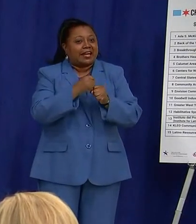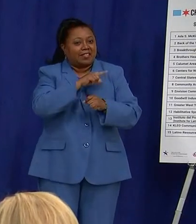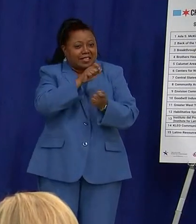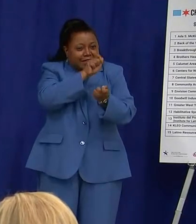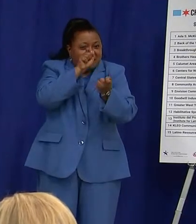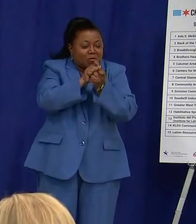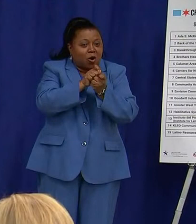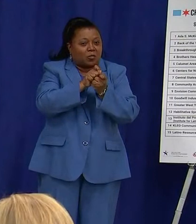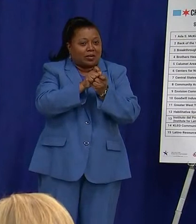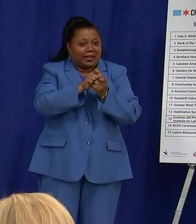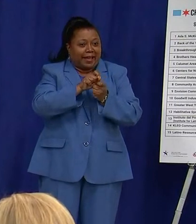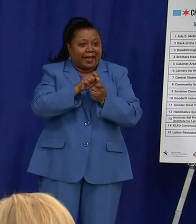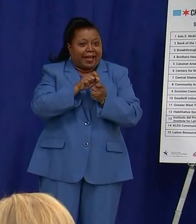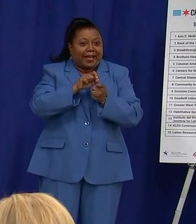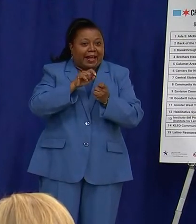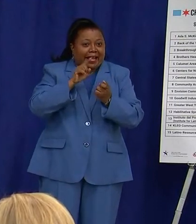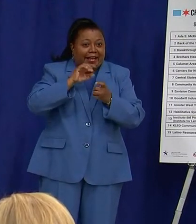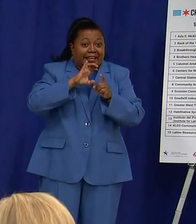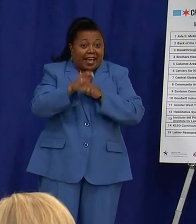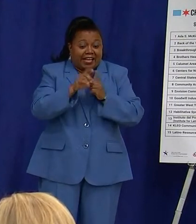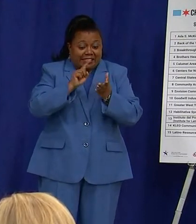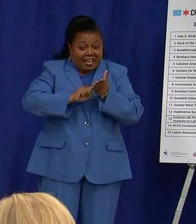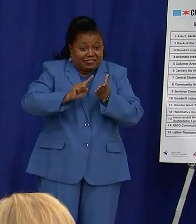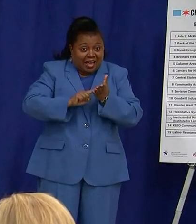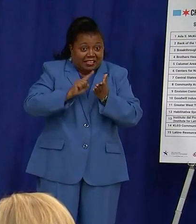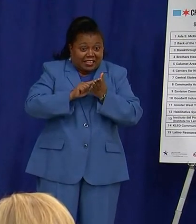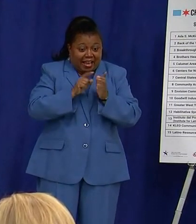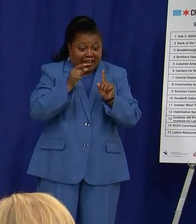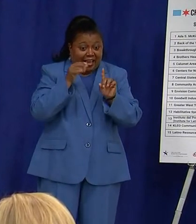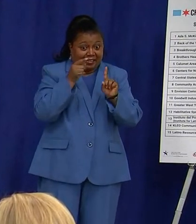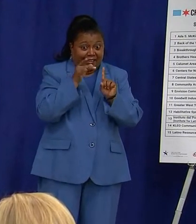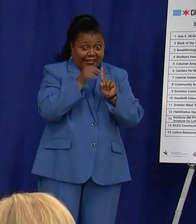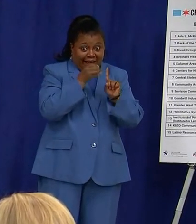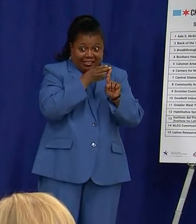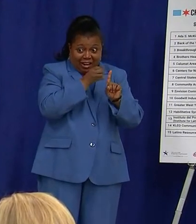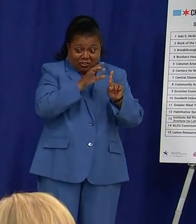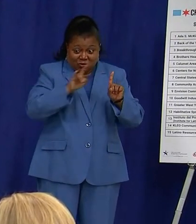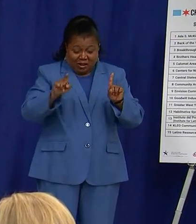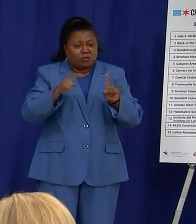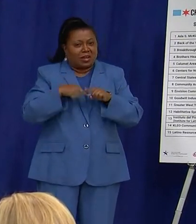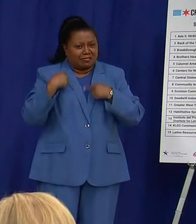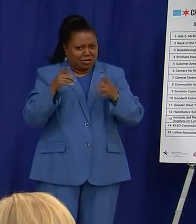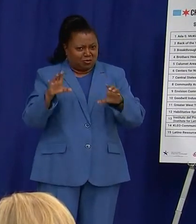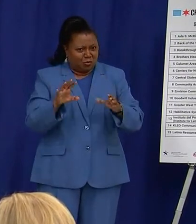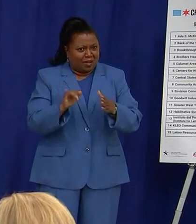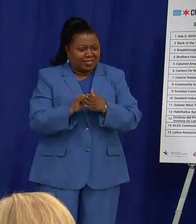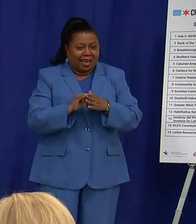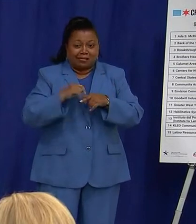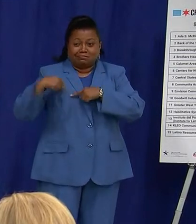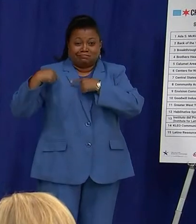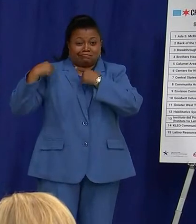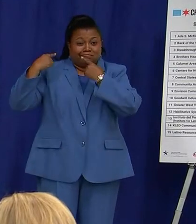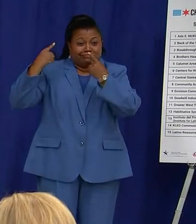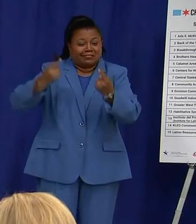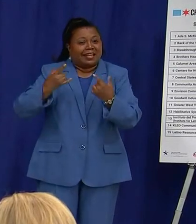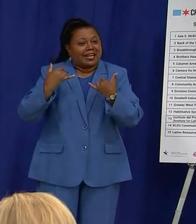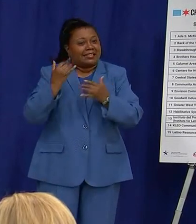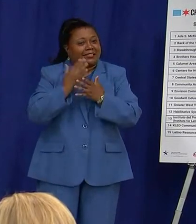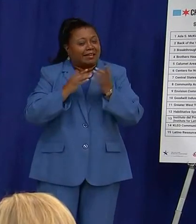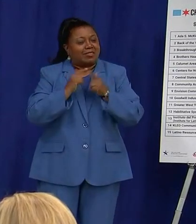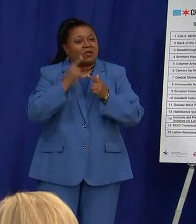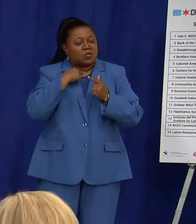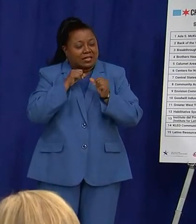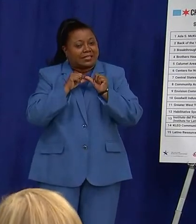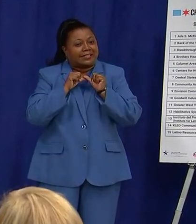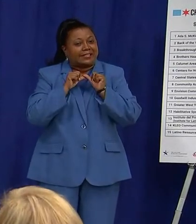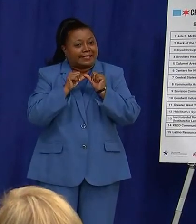the appropriate case investigation and contact tracing. That is something we have been doing all along, and it is something that